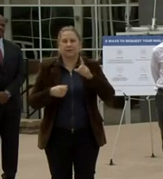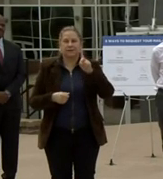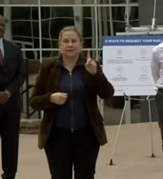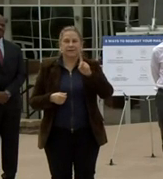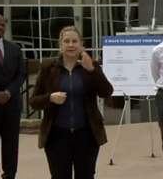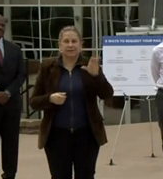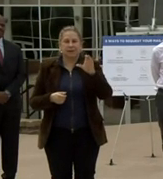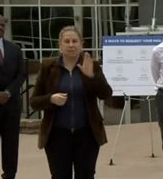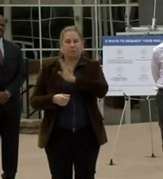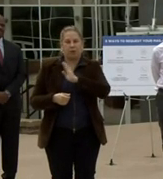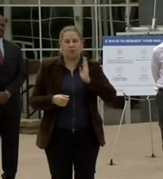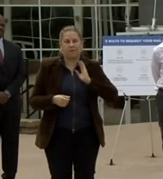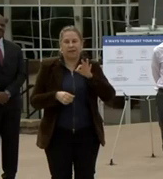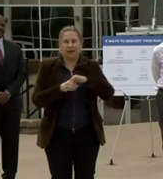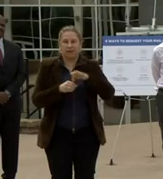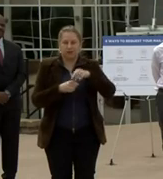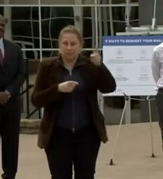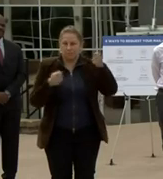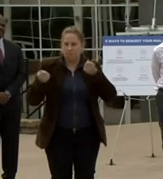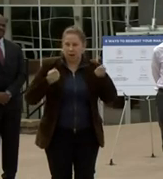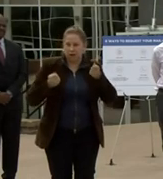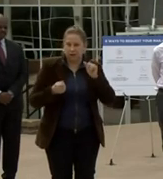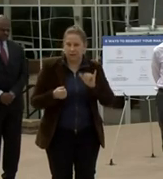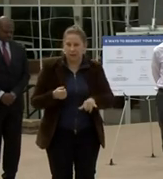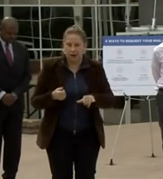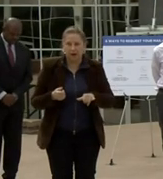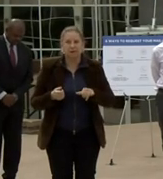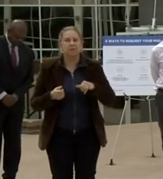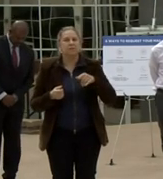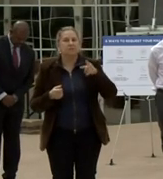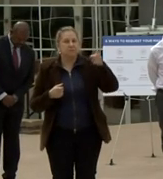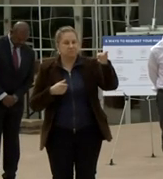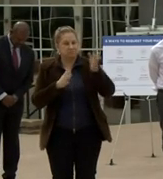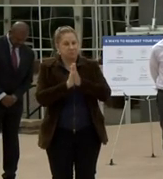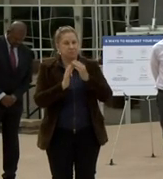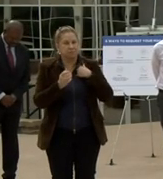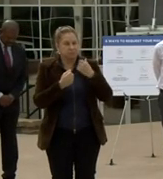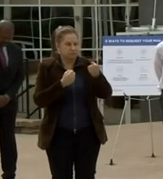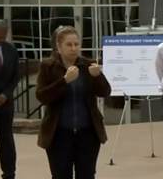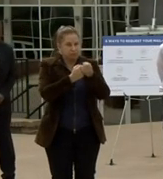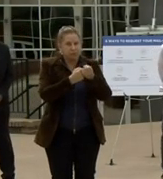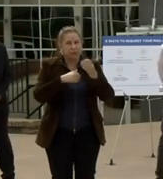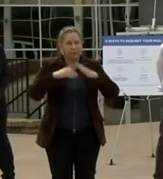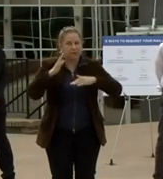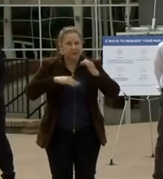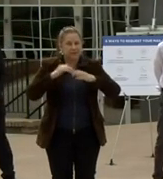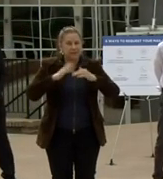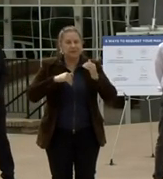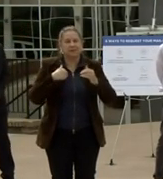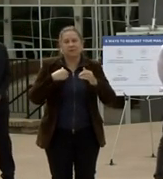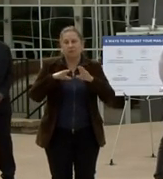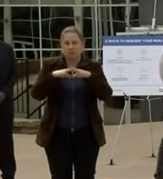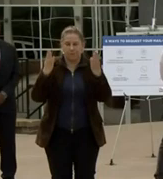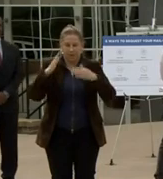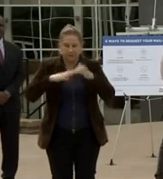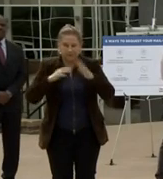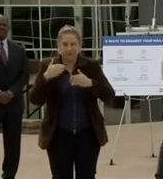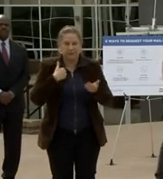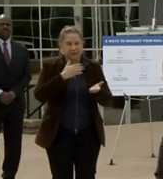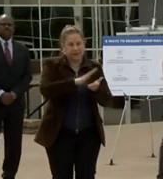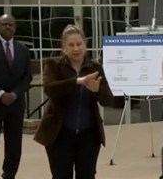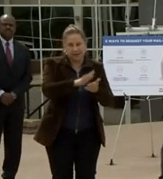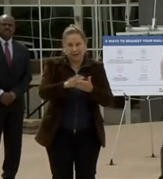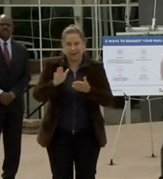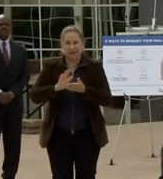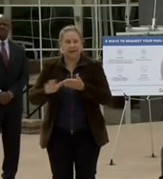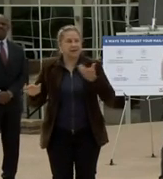with facilities, janitorial, and any of those types of support. And I want to say that they will have